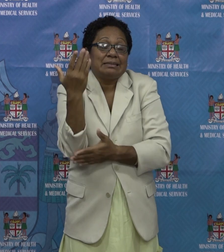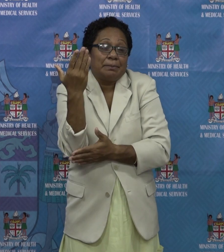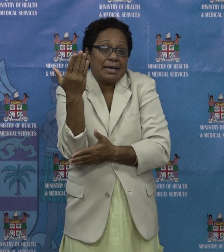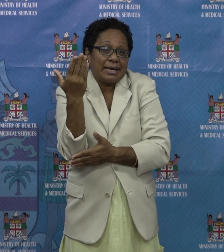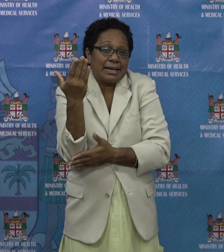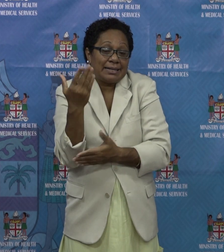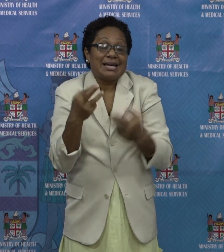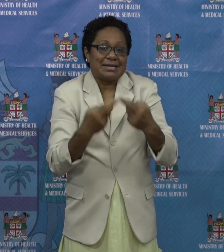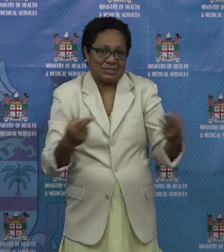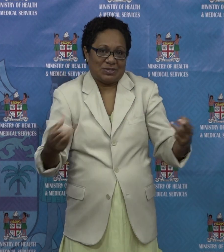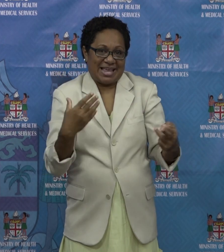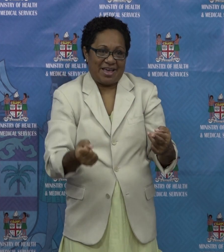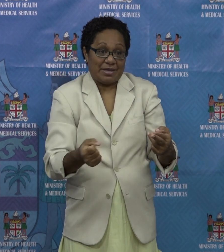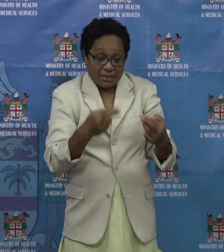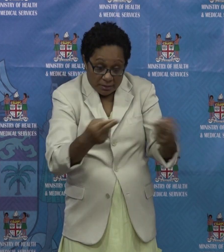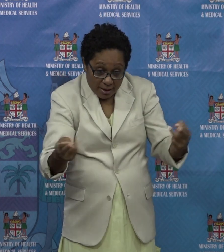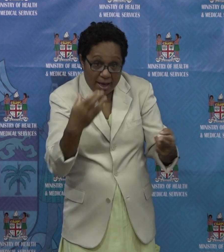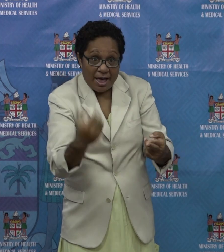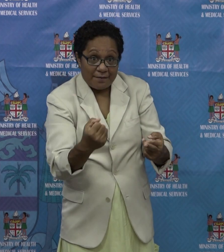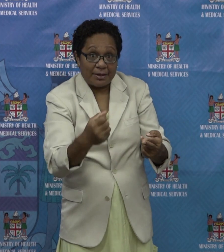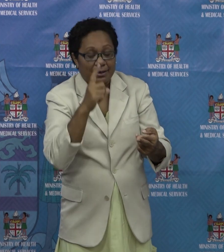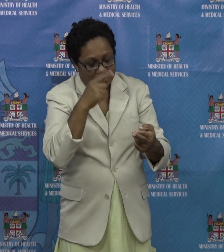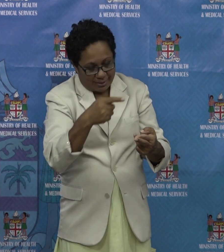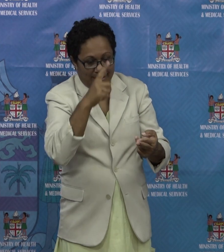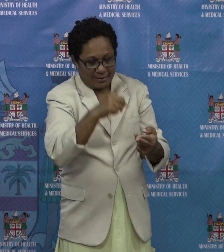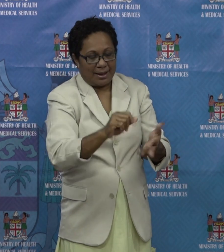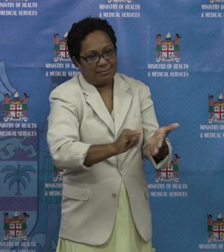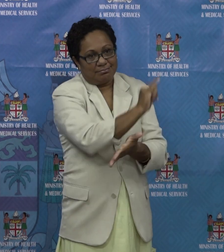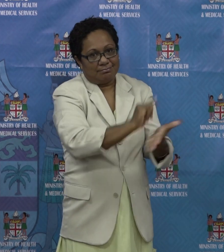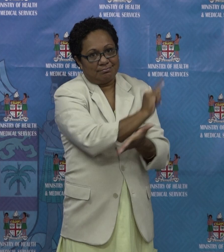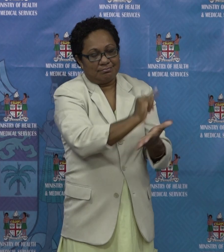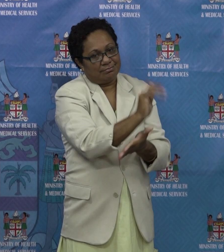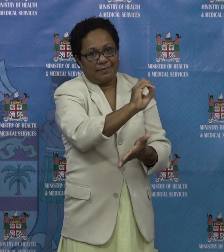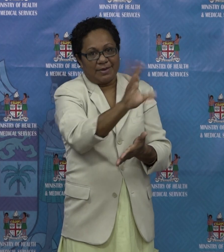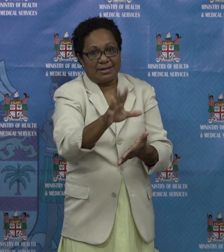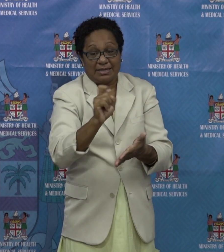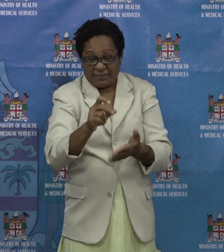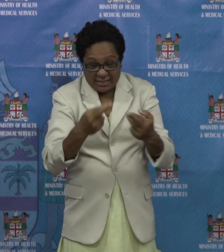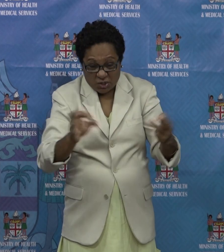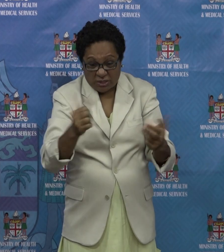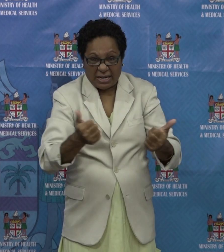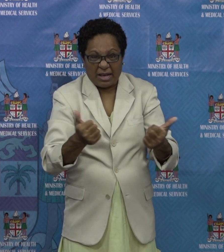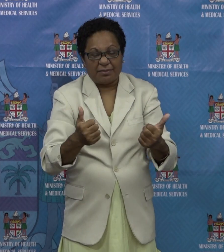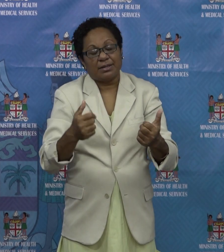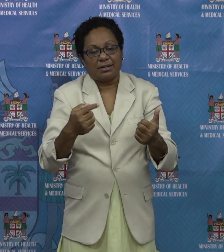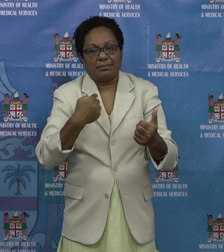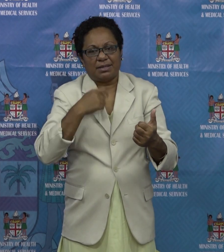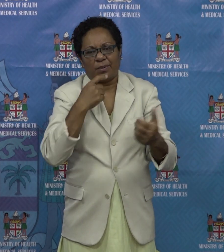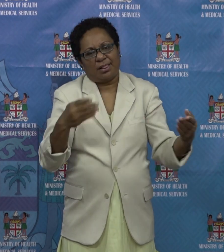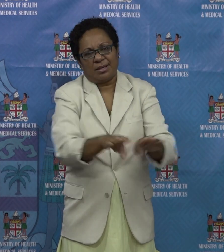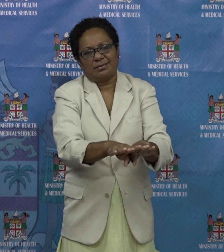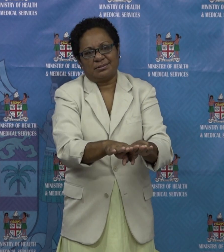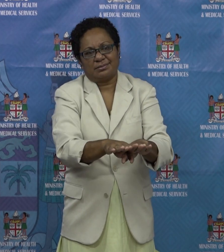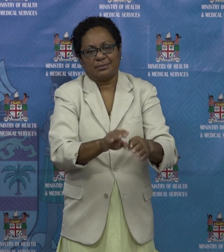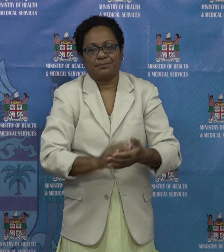of resources that we can generate to make them safely go out. When I say this, that means that in the next ensuing